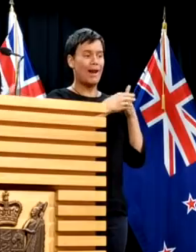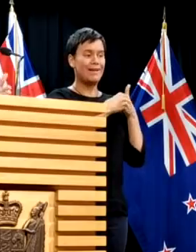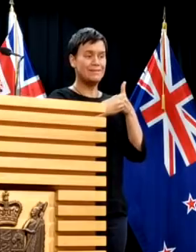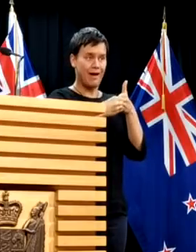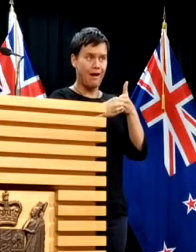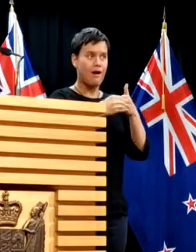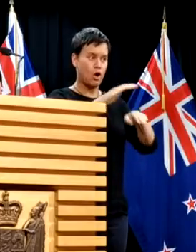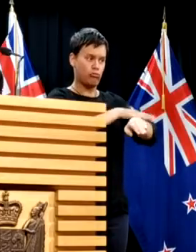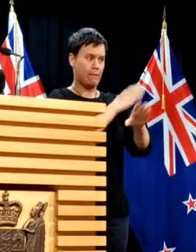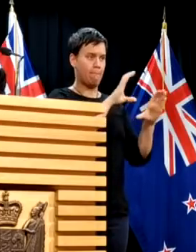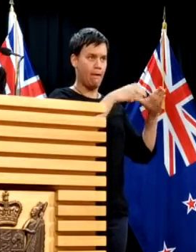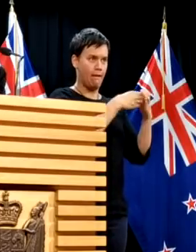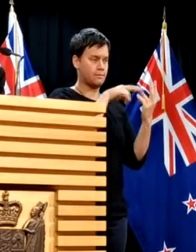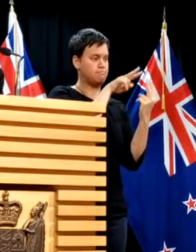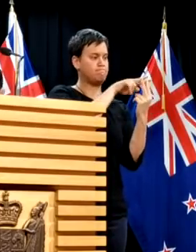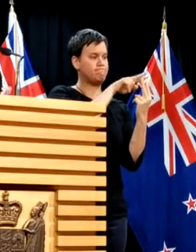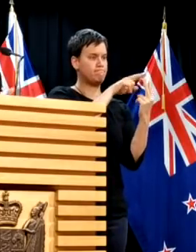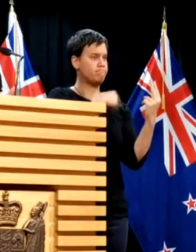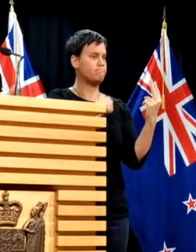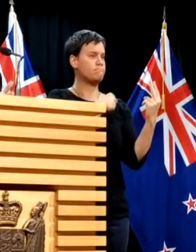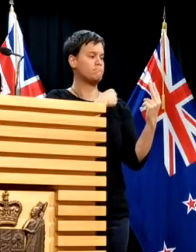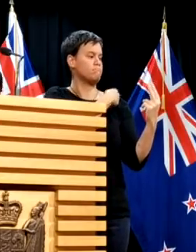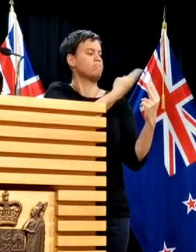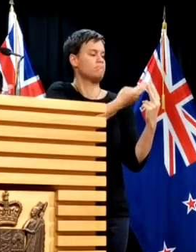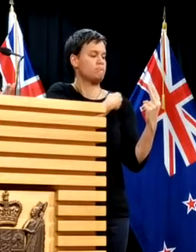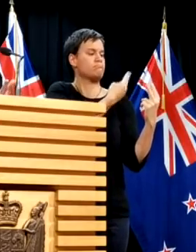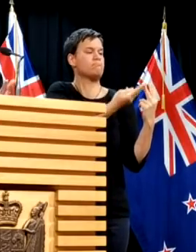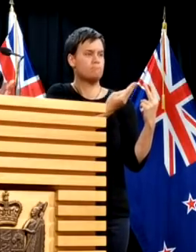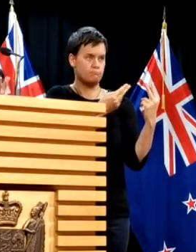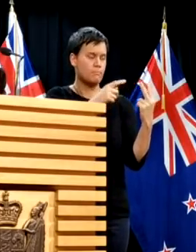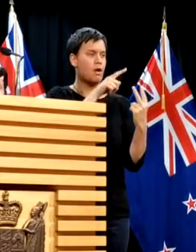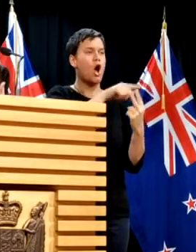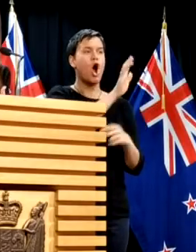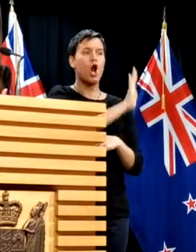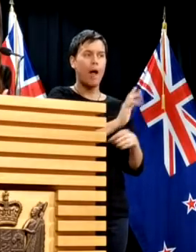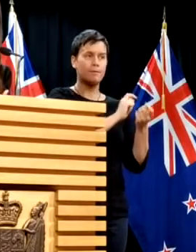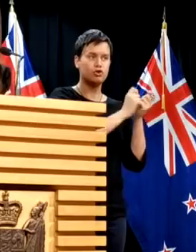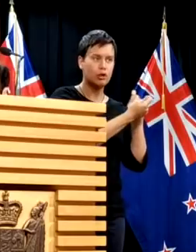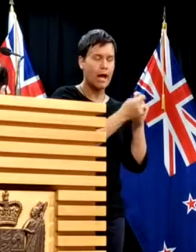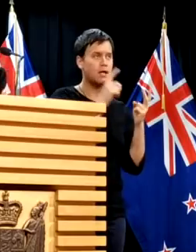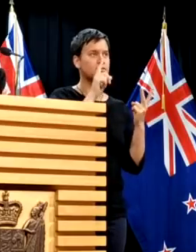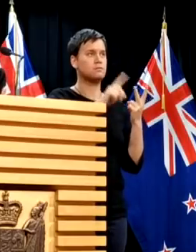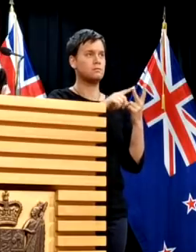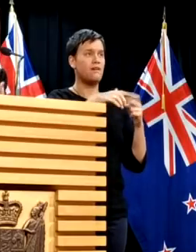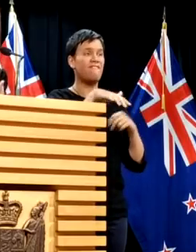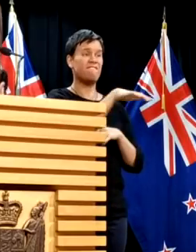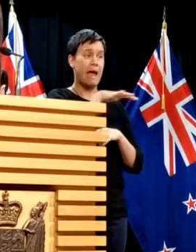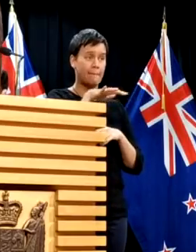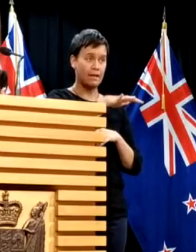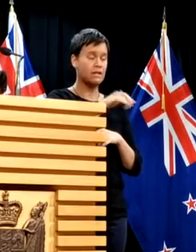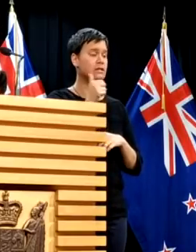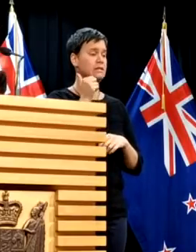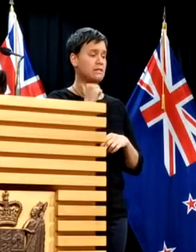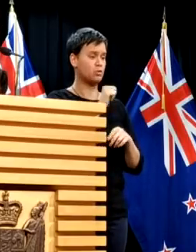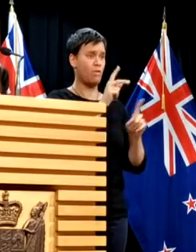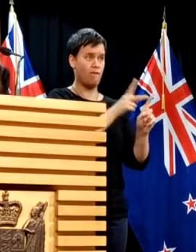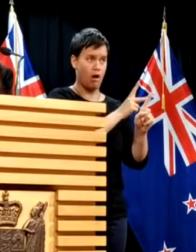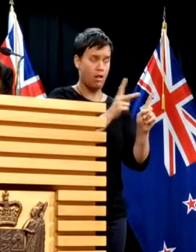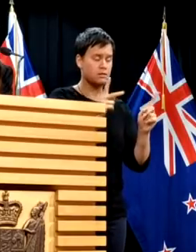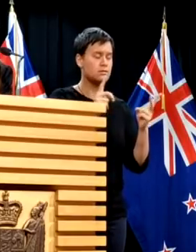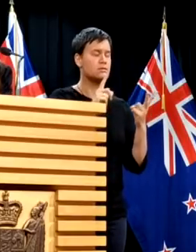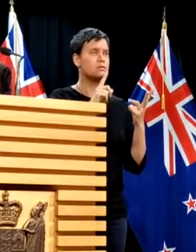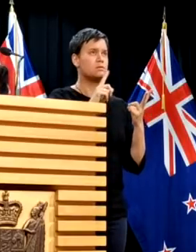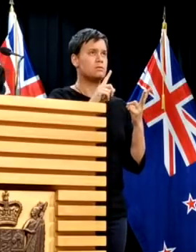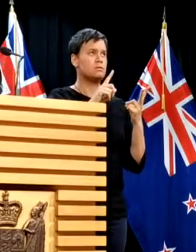responsibility are very specific. So obviously climate change, family and sexual violence, biodiversity within